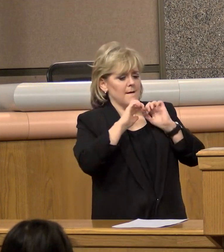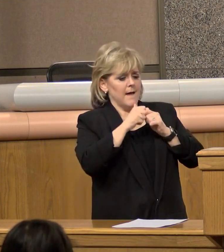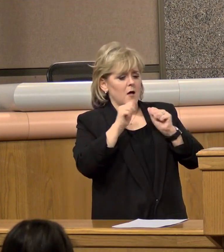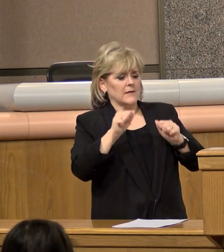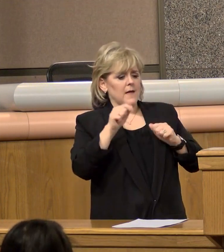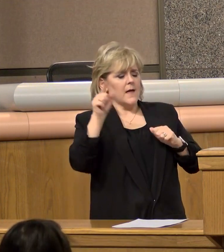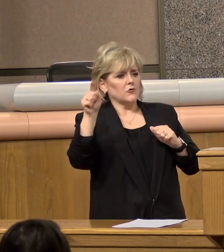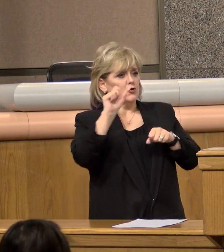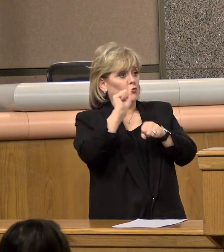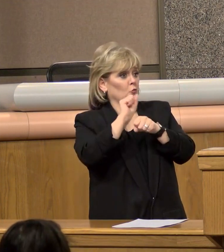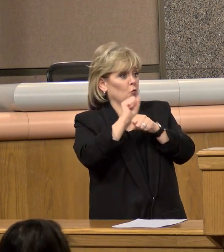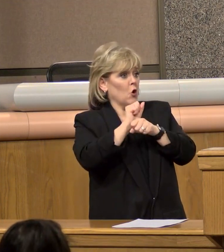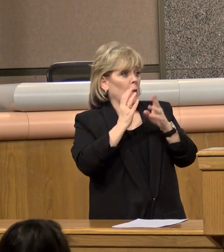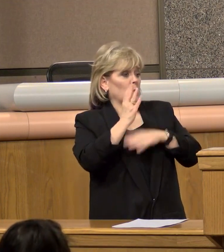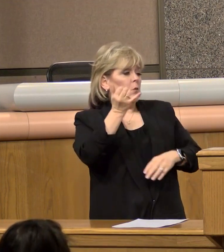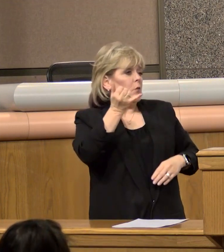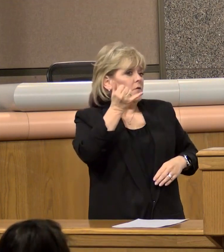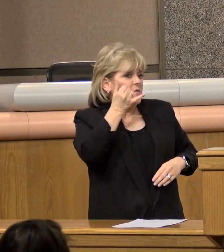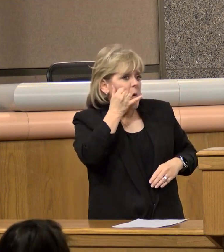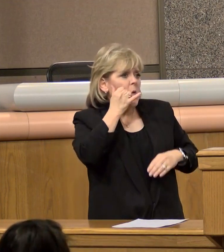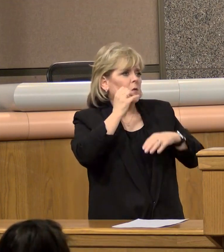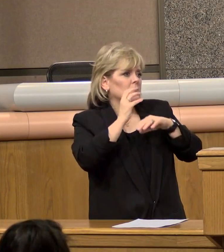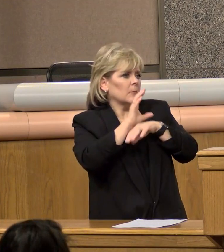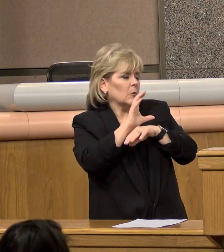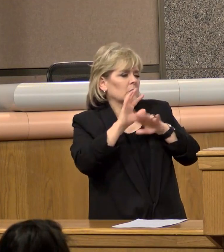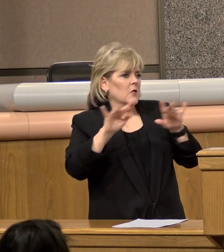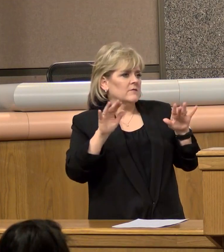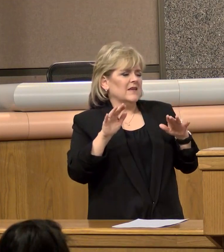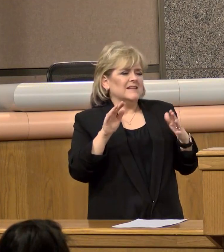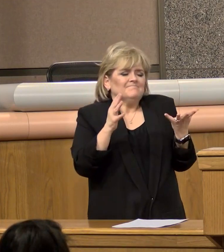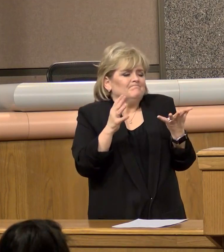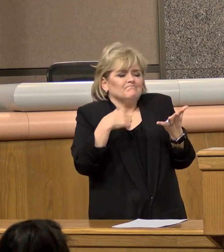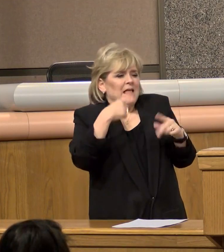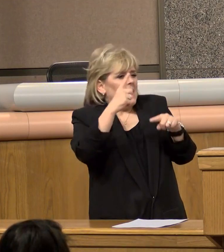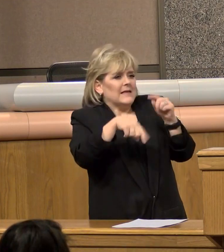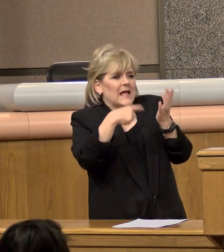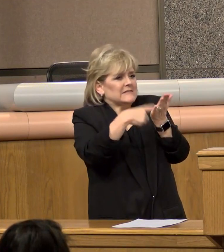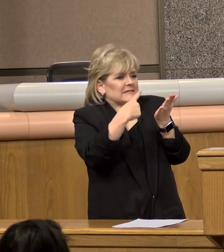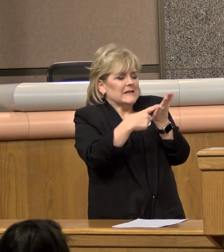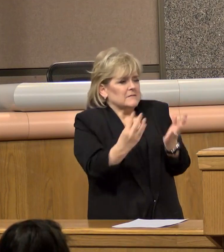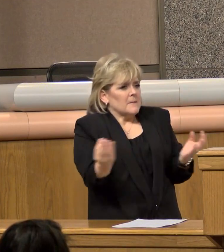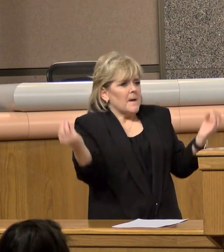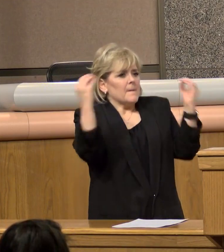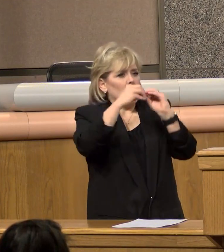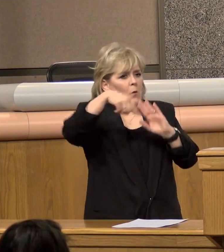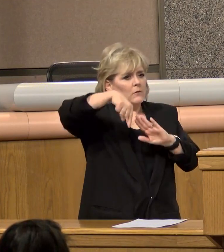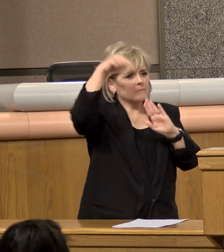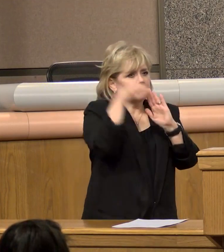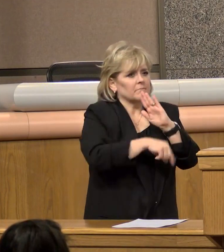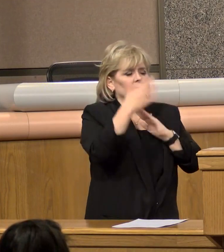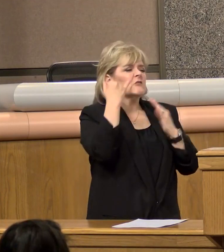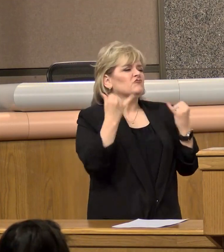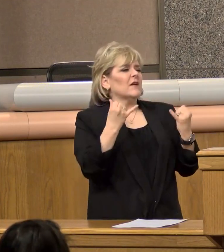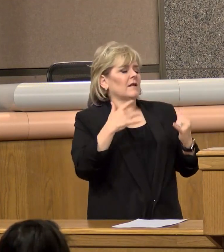So that's where I am right now. I can't, can't really, can't anything. And I really don't want to discuss too much more than, of what it would be, I think, a hypothetical.